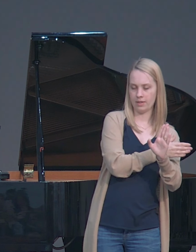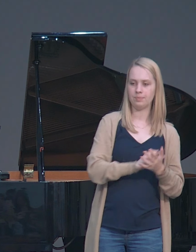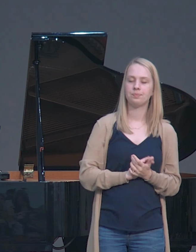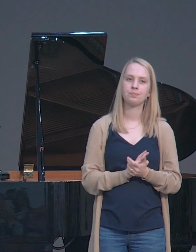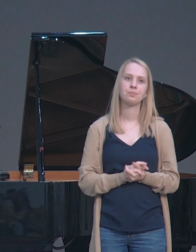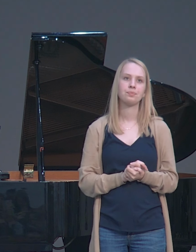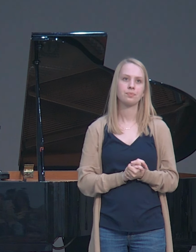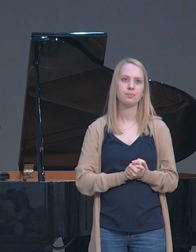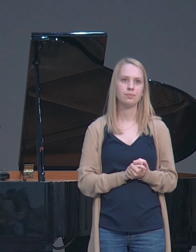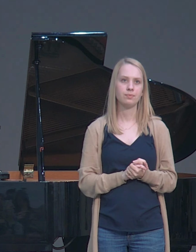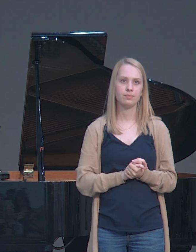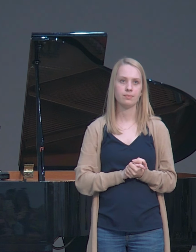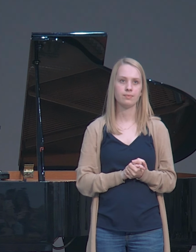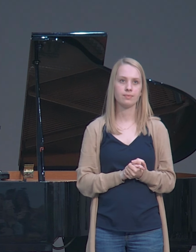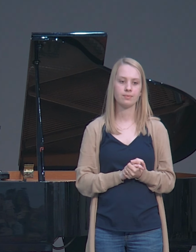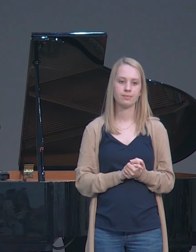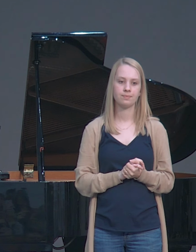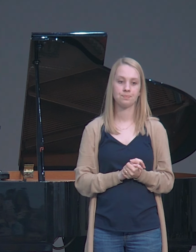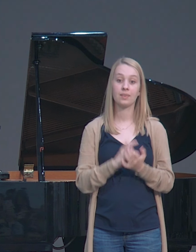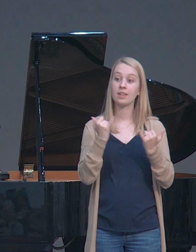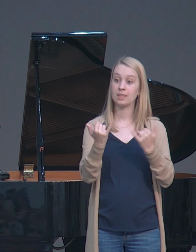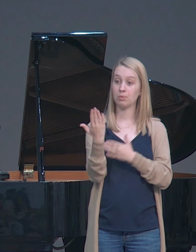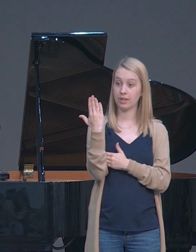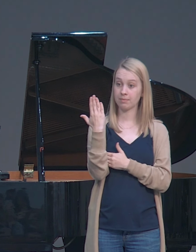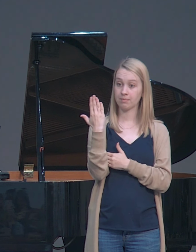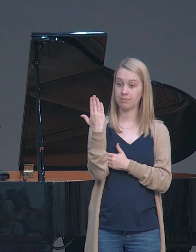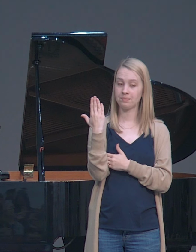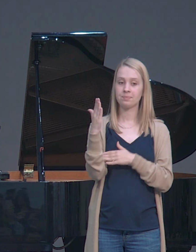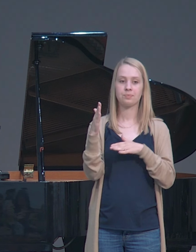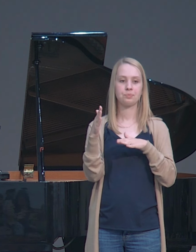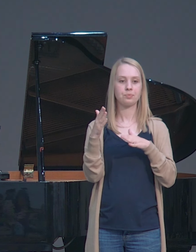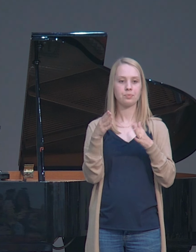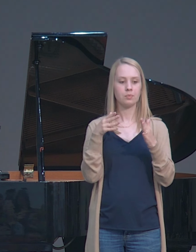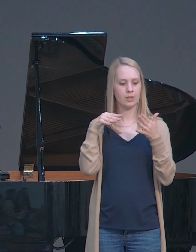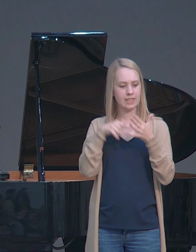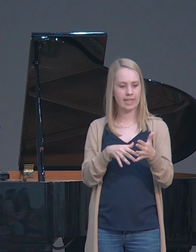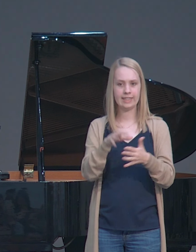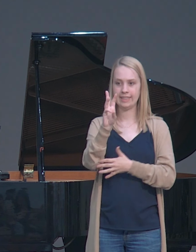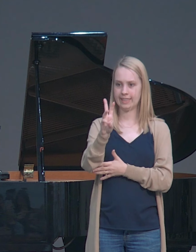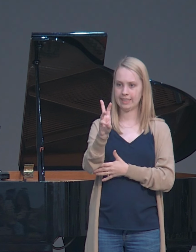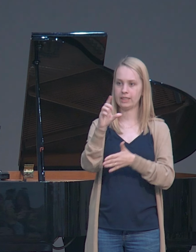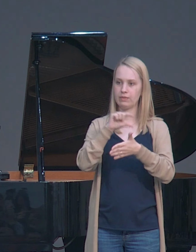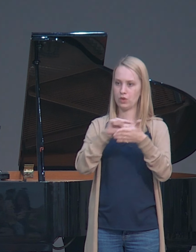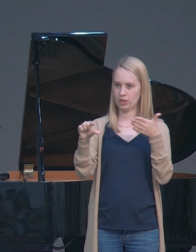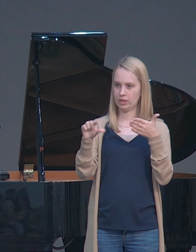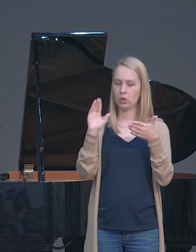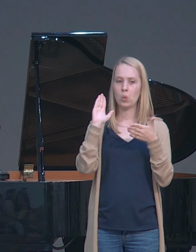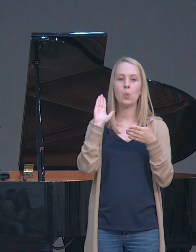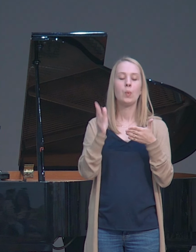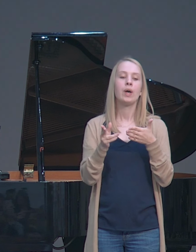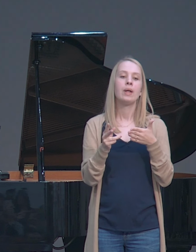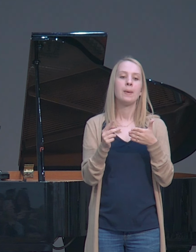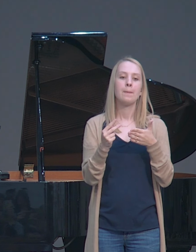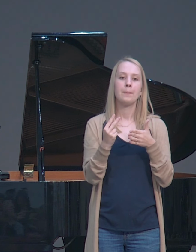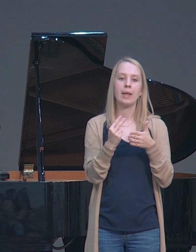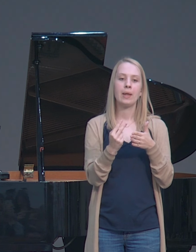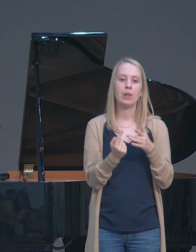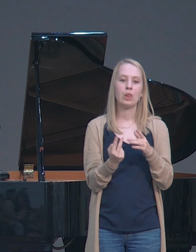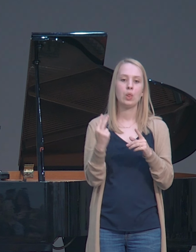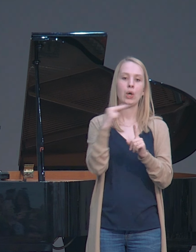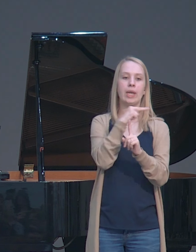teaching. So this morning, as we walk through these six verses, we're going to constantly be looking back at the